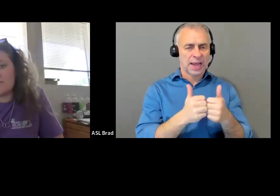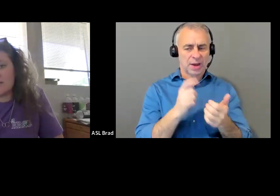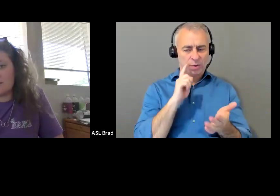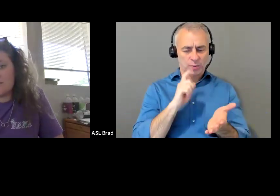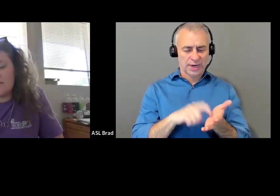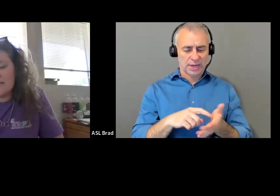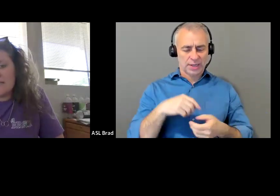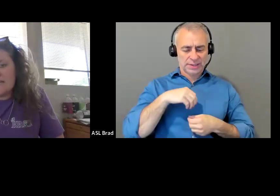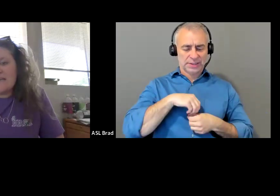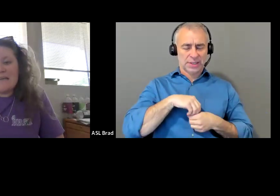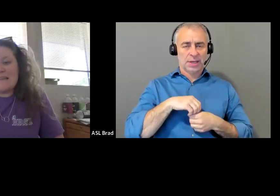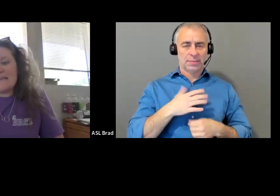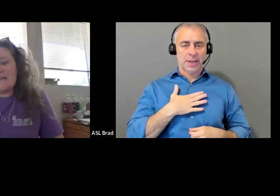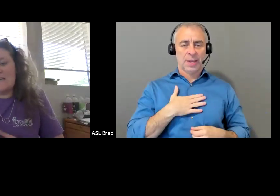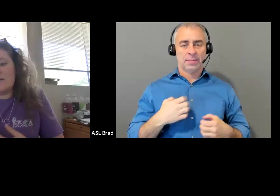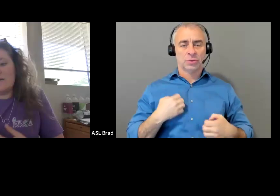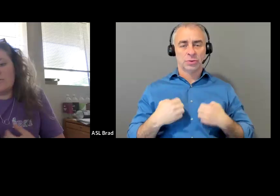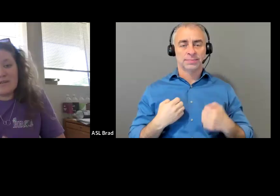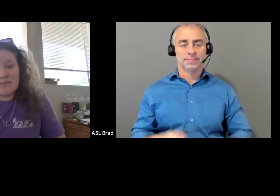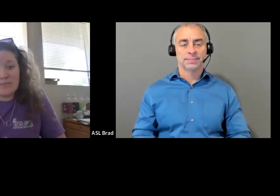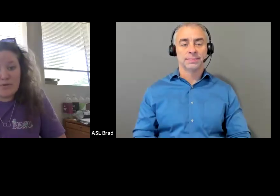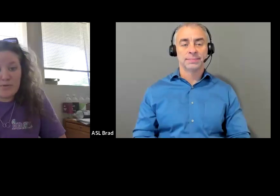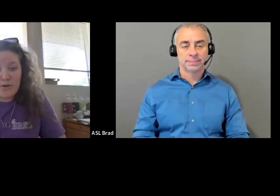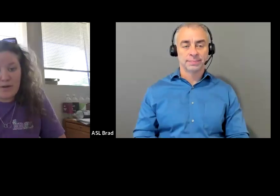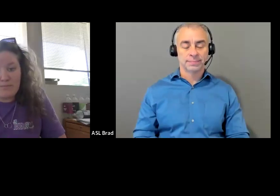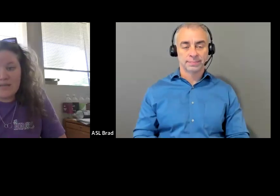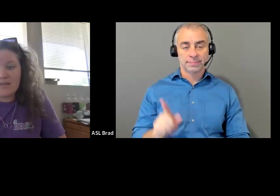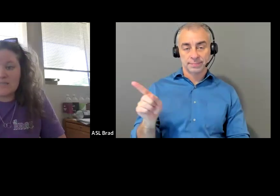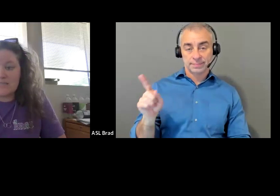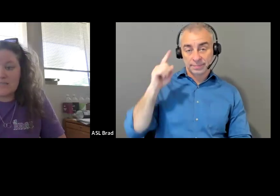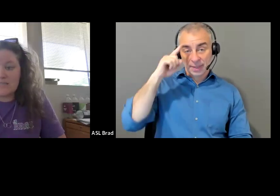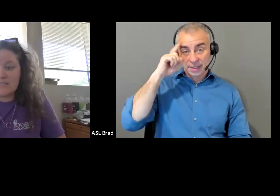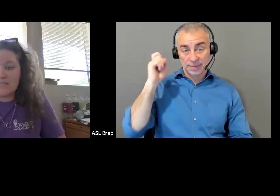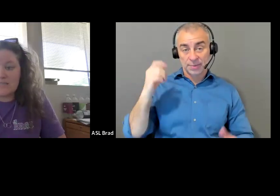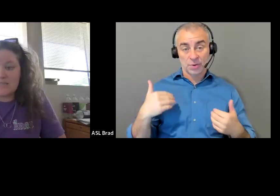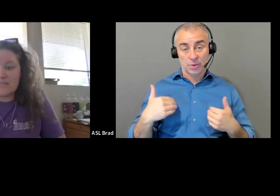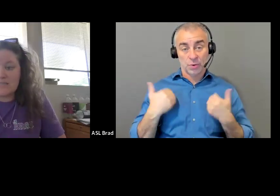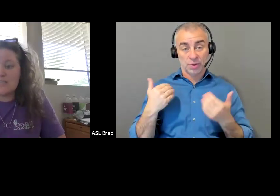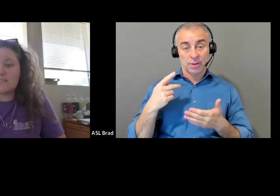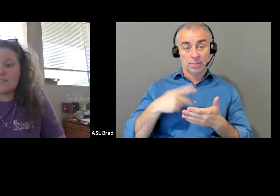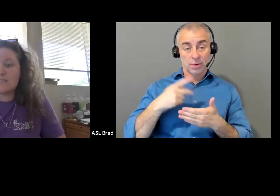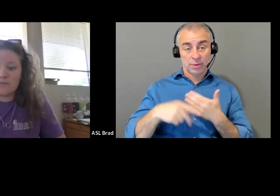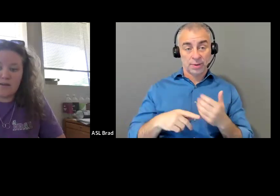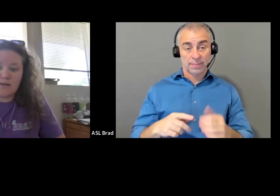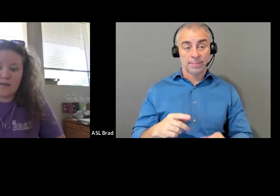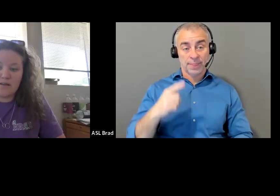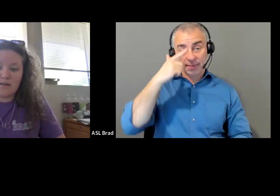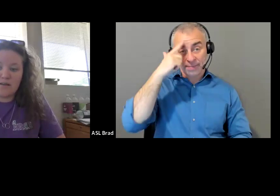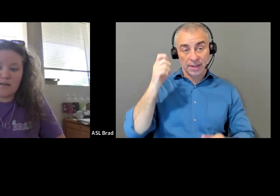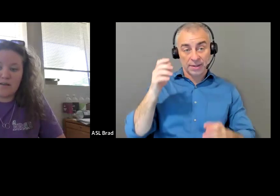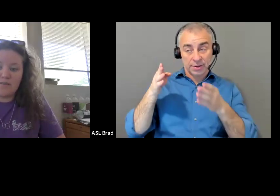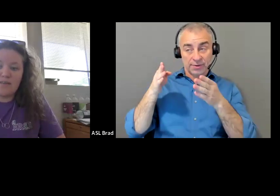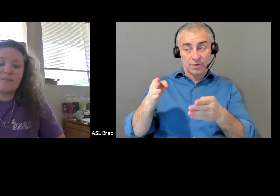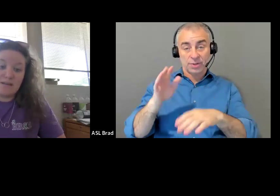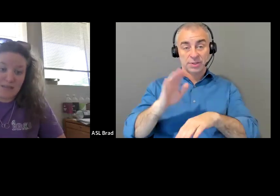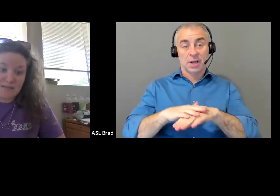in themselves. And then with my summer youth program, because it is focused on